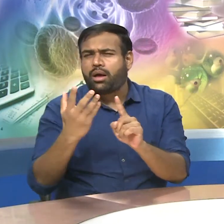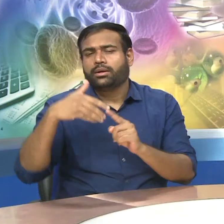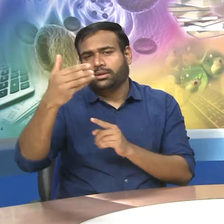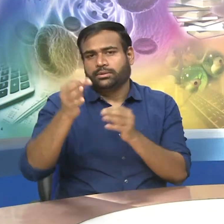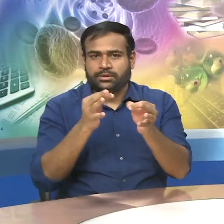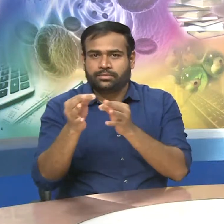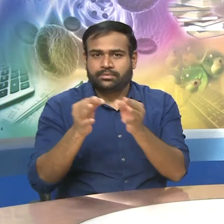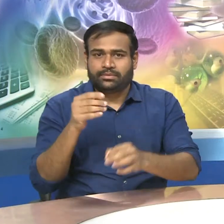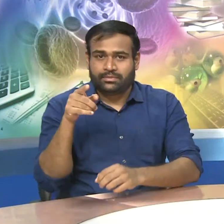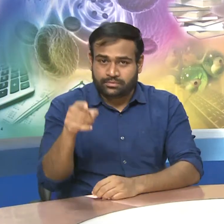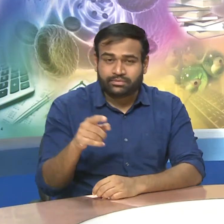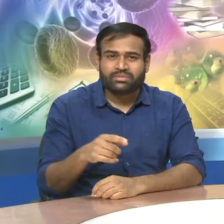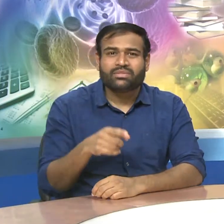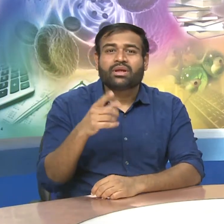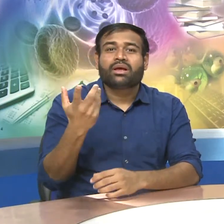indirectly elected by the elected